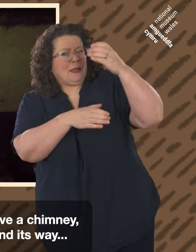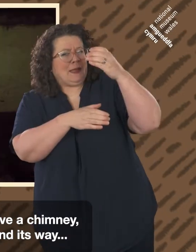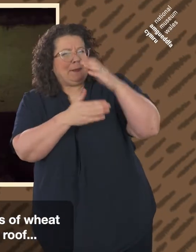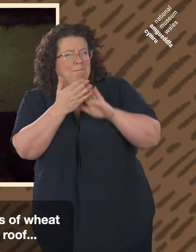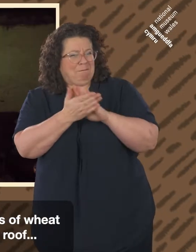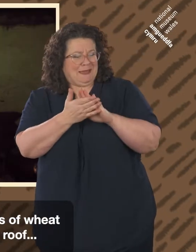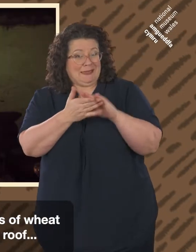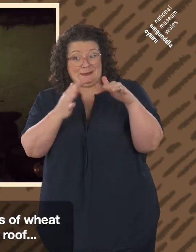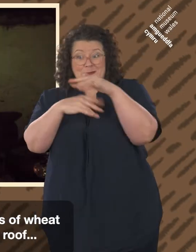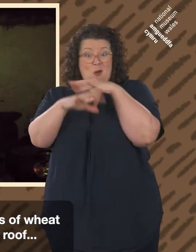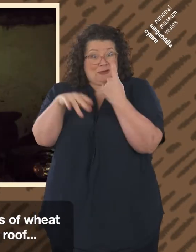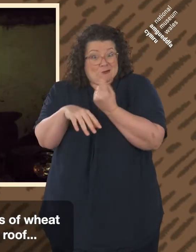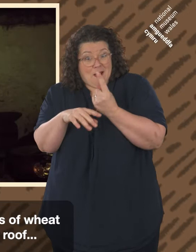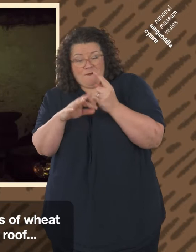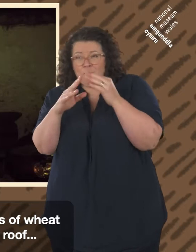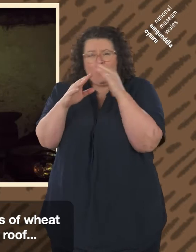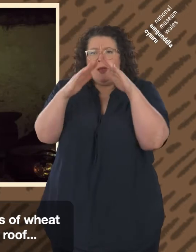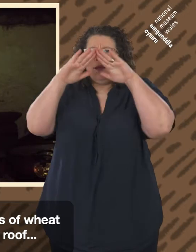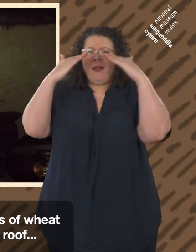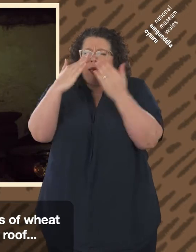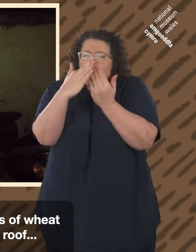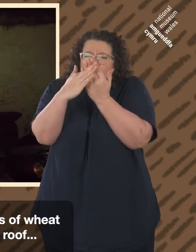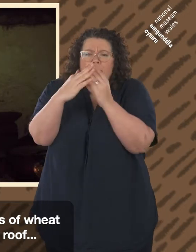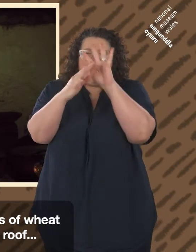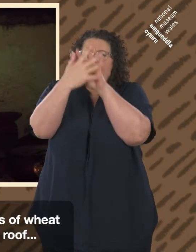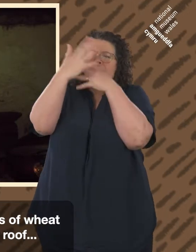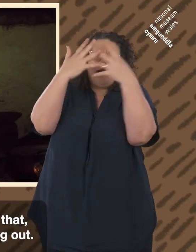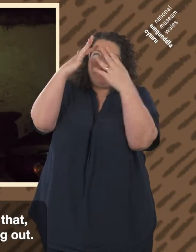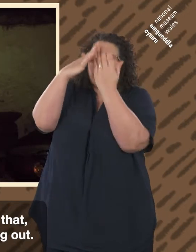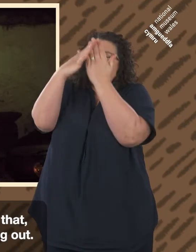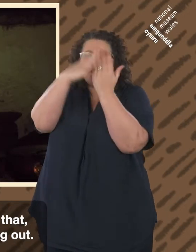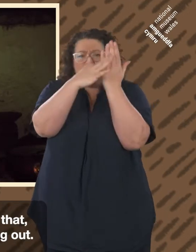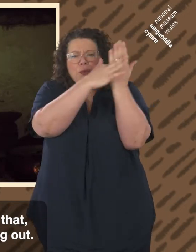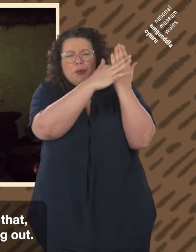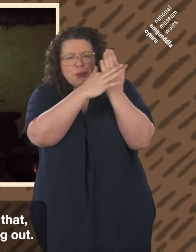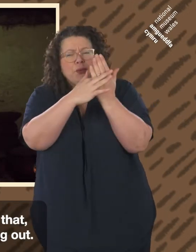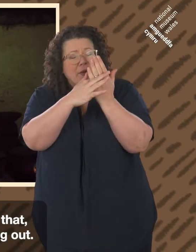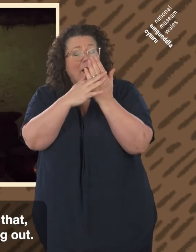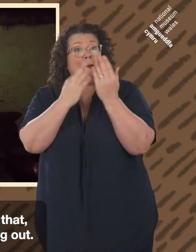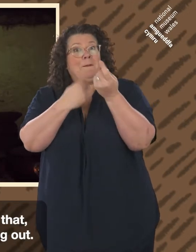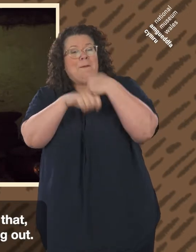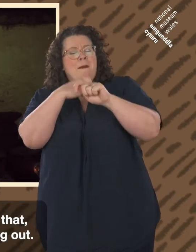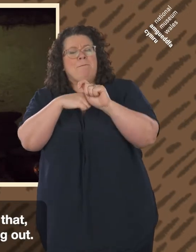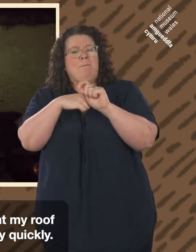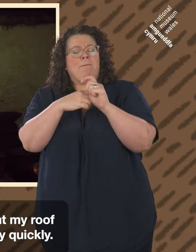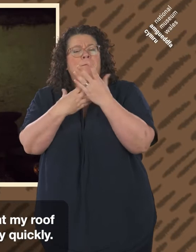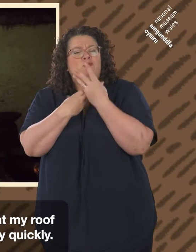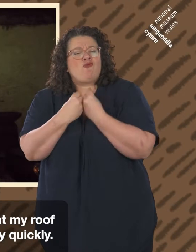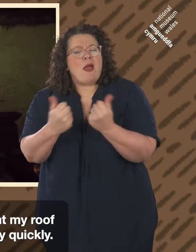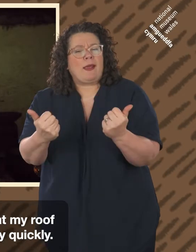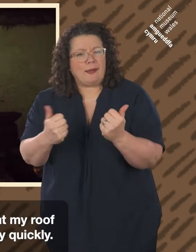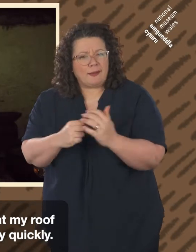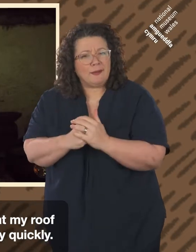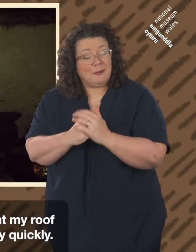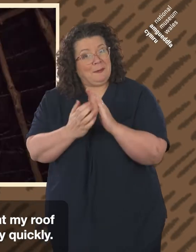way through the little bits of wheat that make up our roof, and as it does that, it dries everything out. So it makes sure